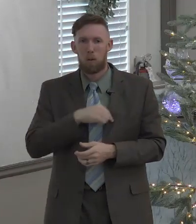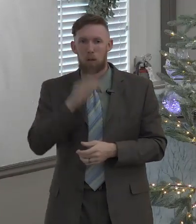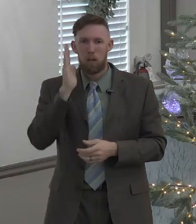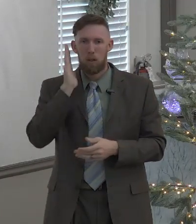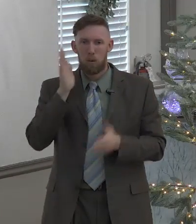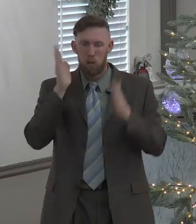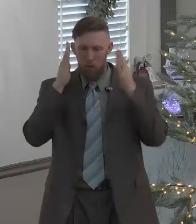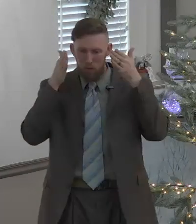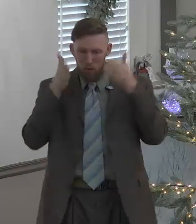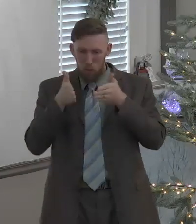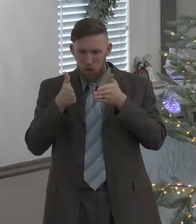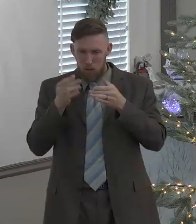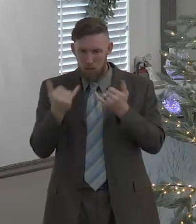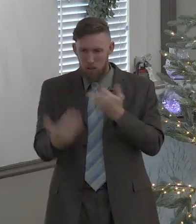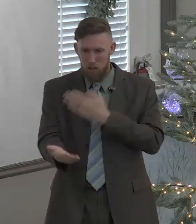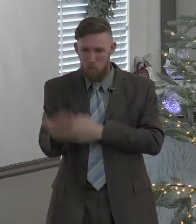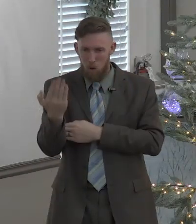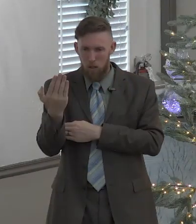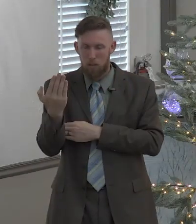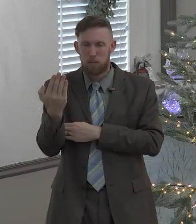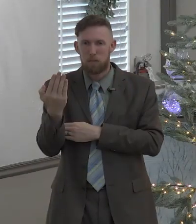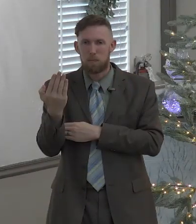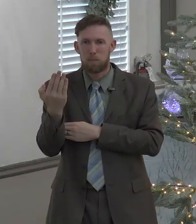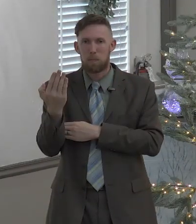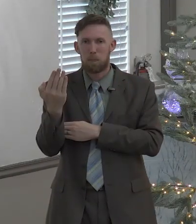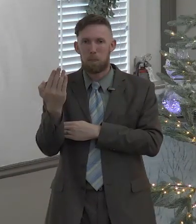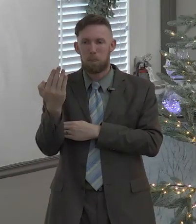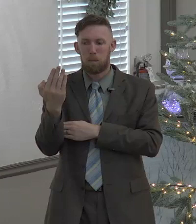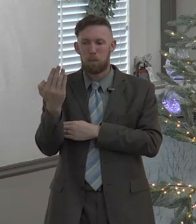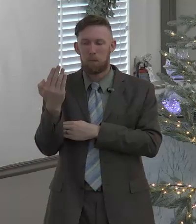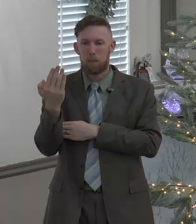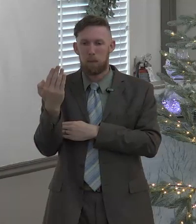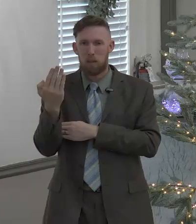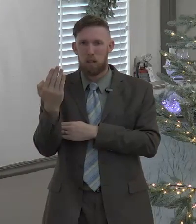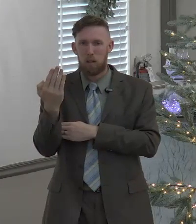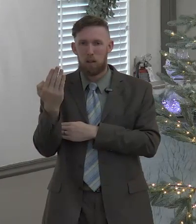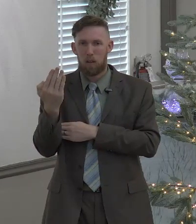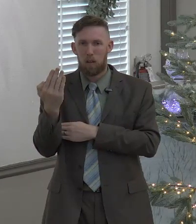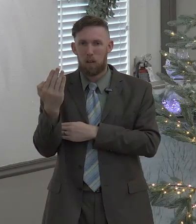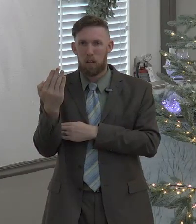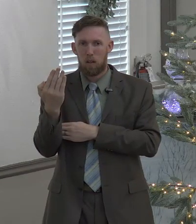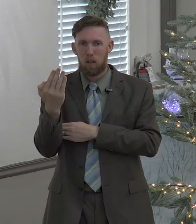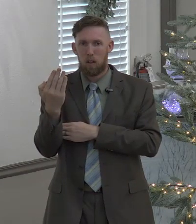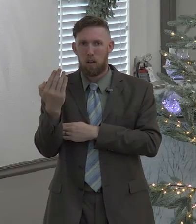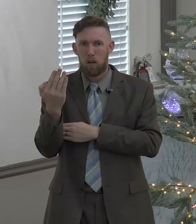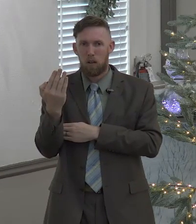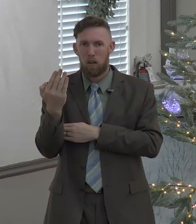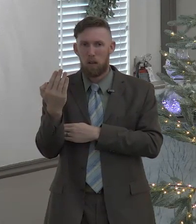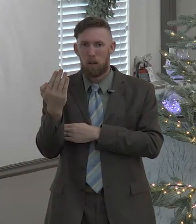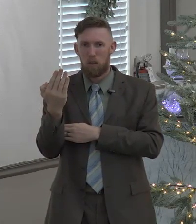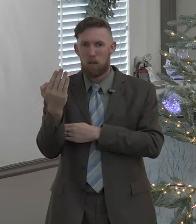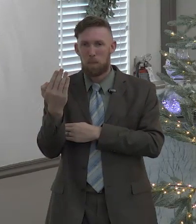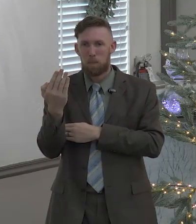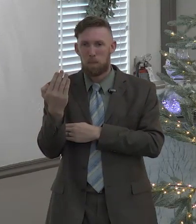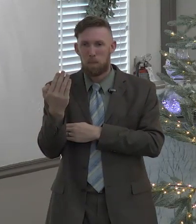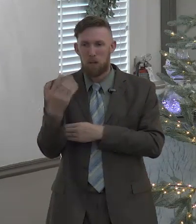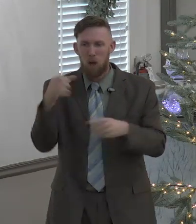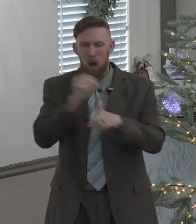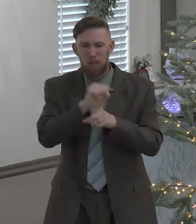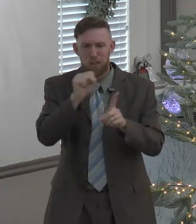this woman who was very sick, I'm going to spend a little bit of time this morning